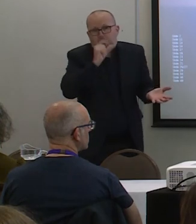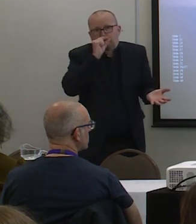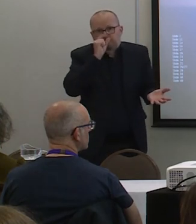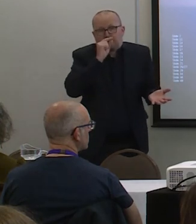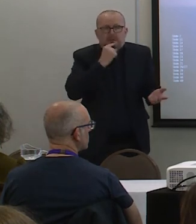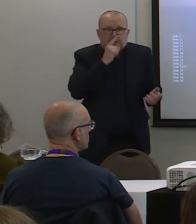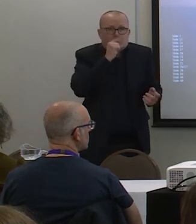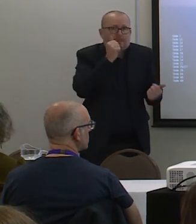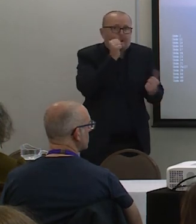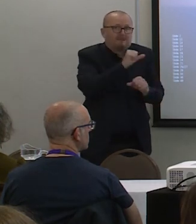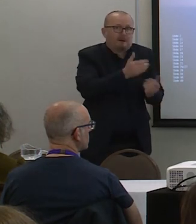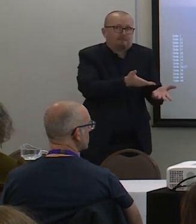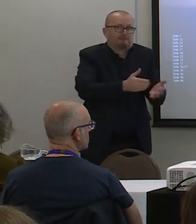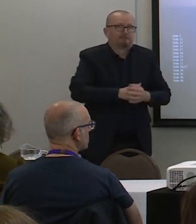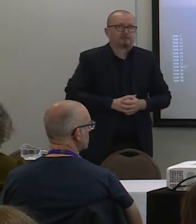idea.